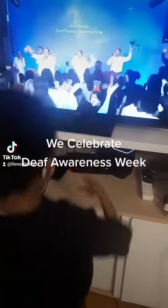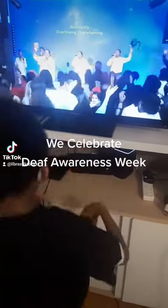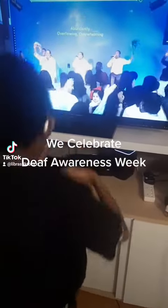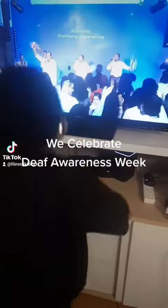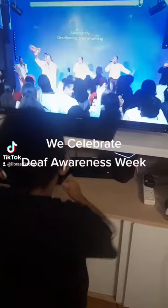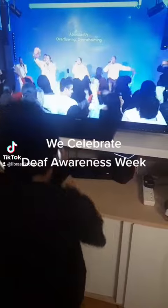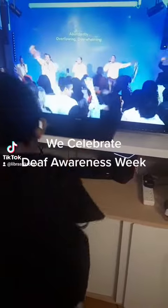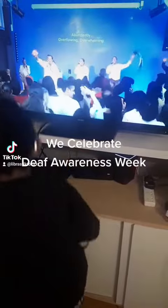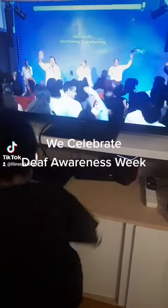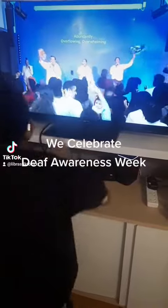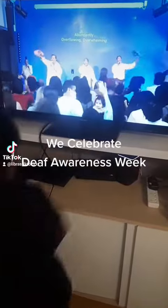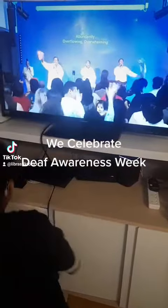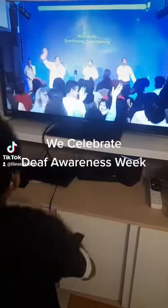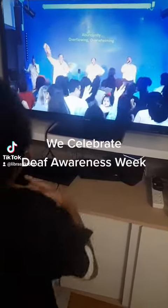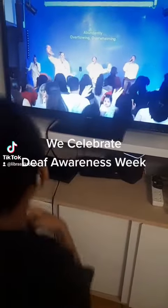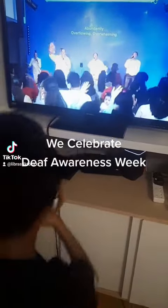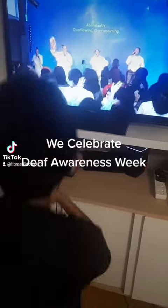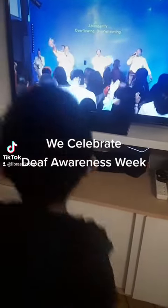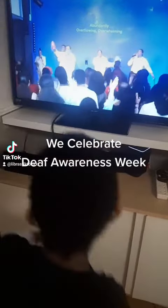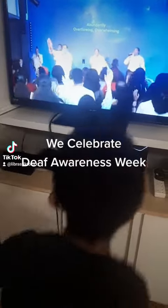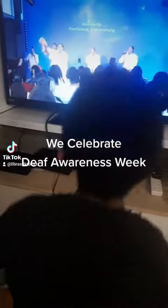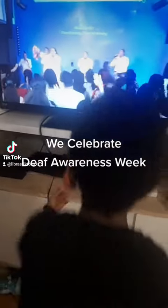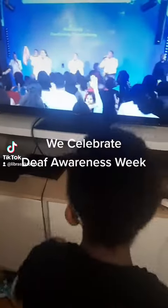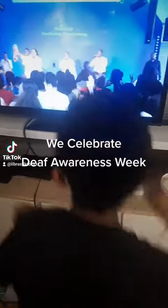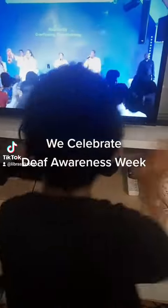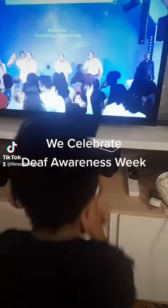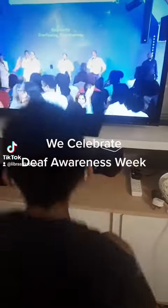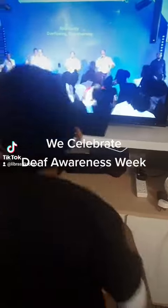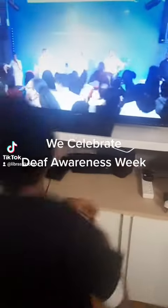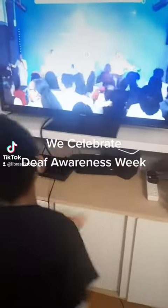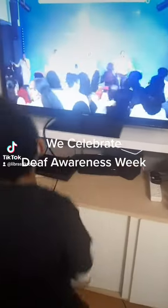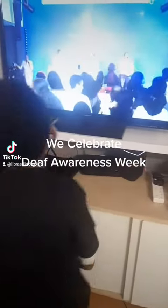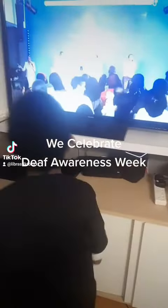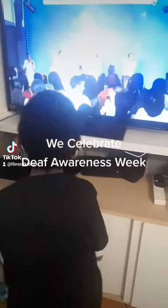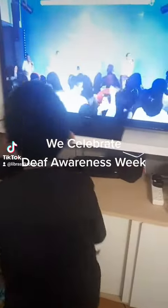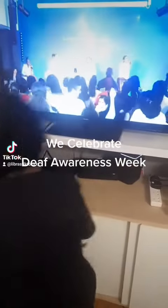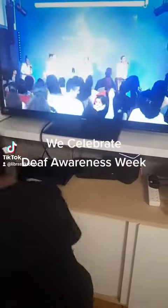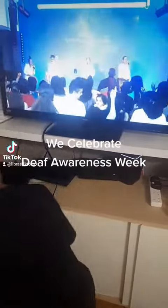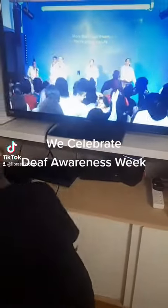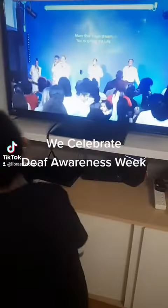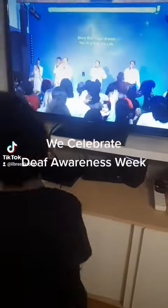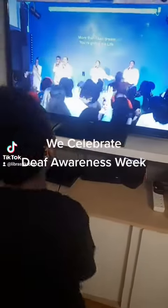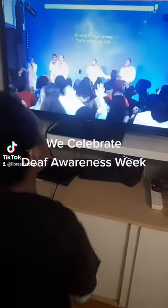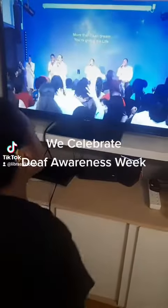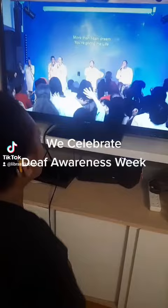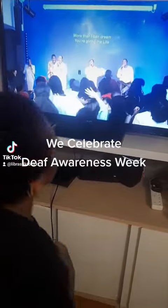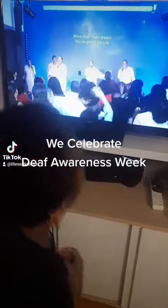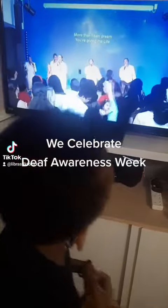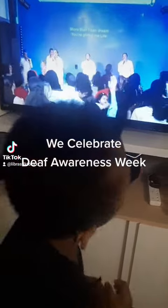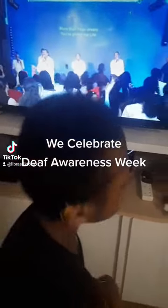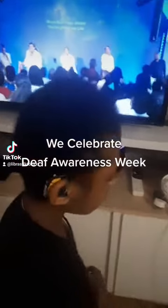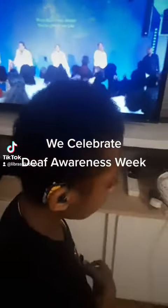line All my wealth More than I can Oh, oh, oh,